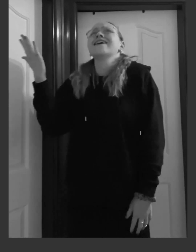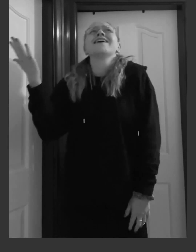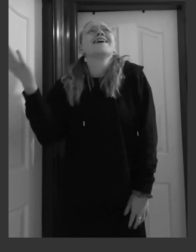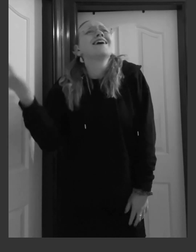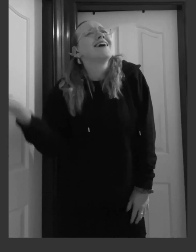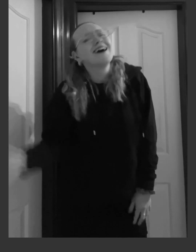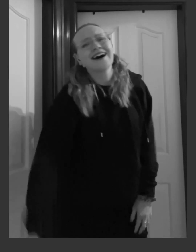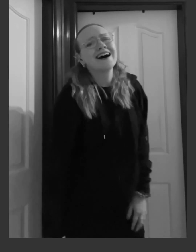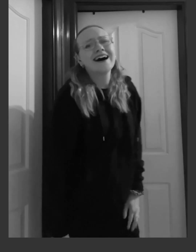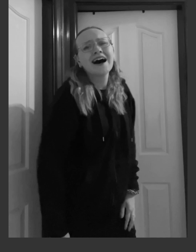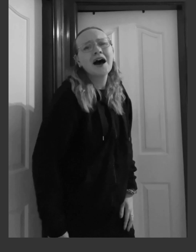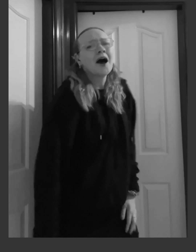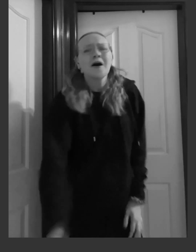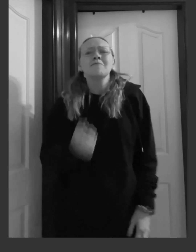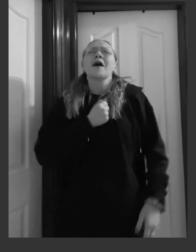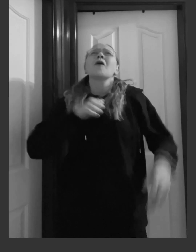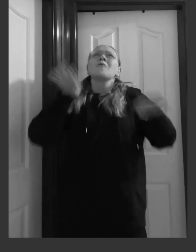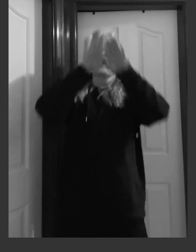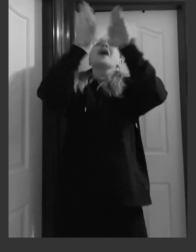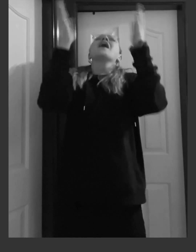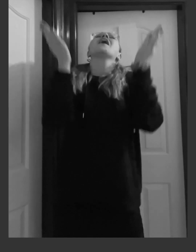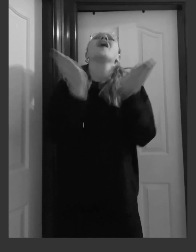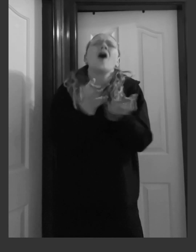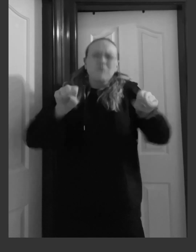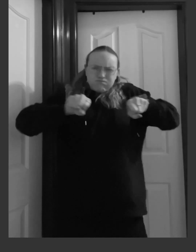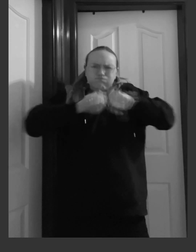My world of broken promises?